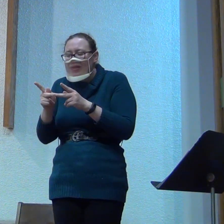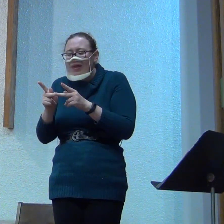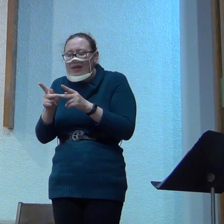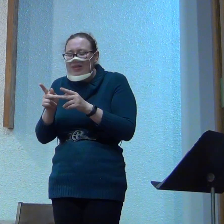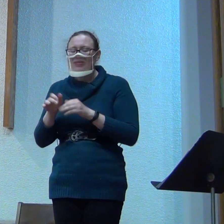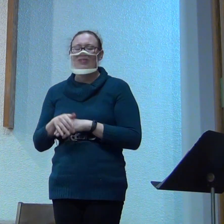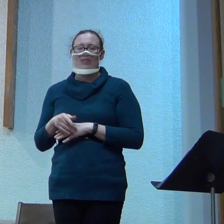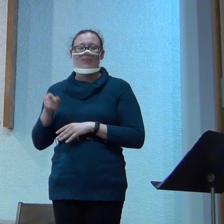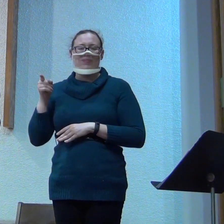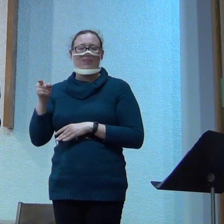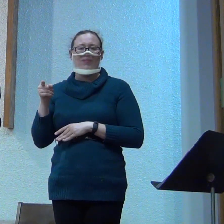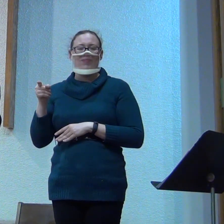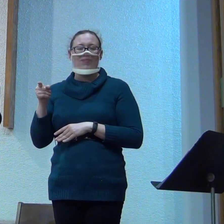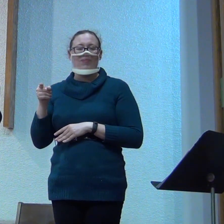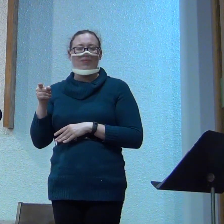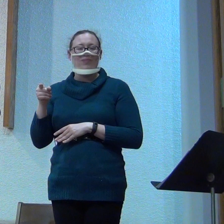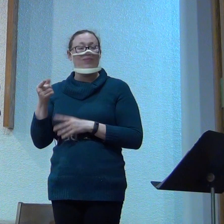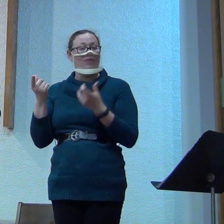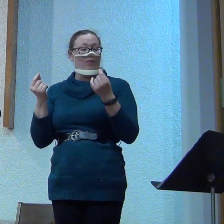path,